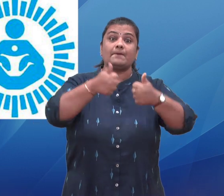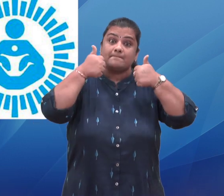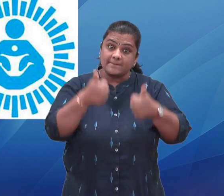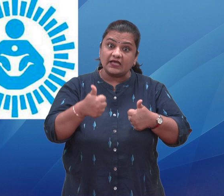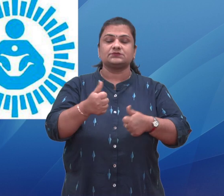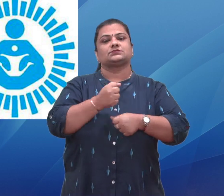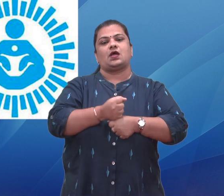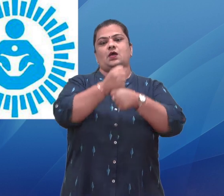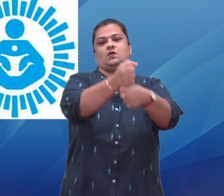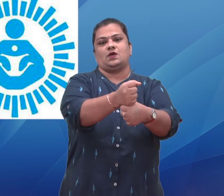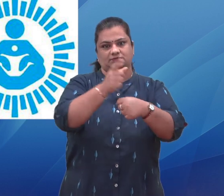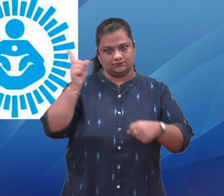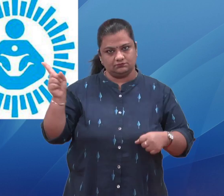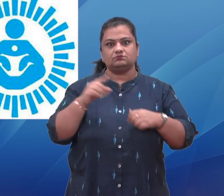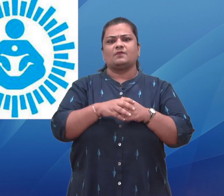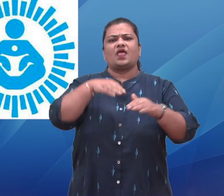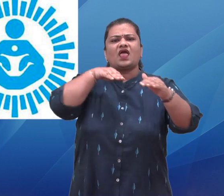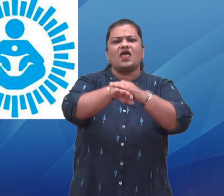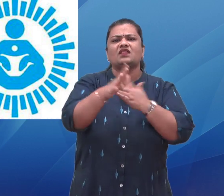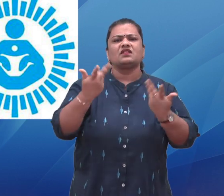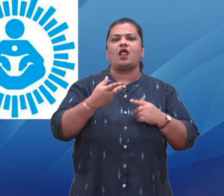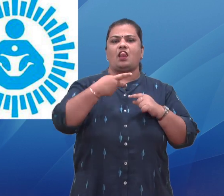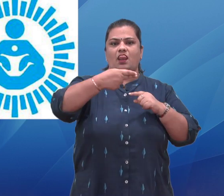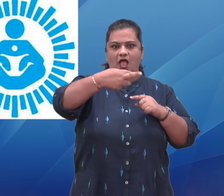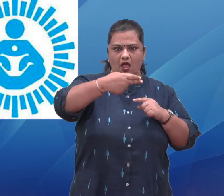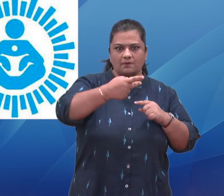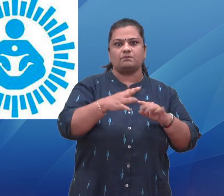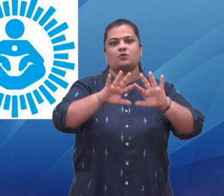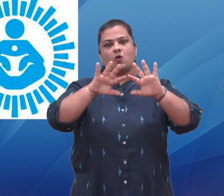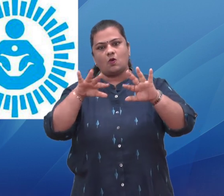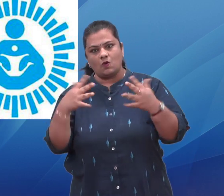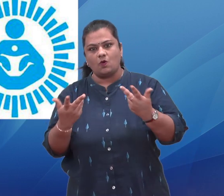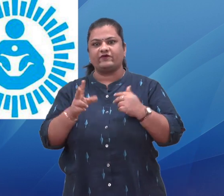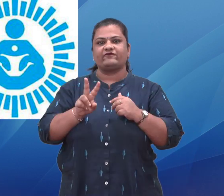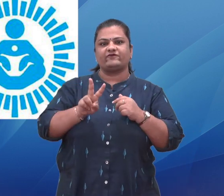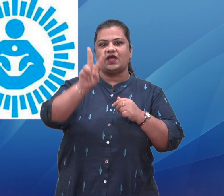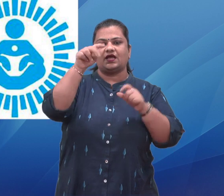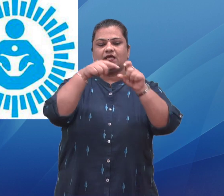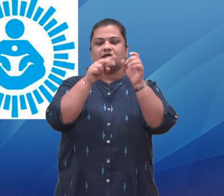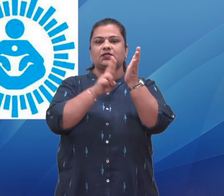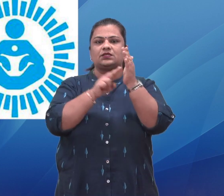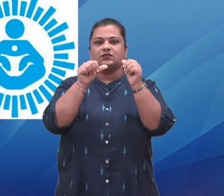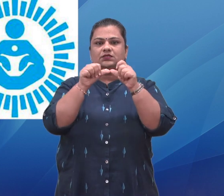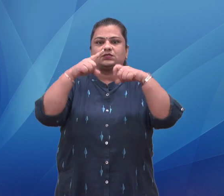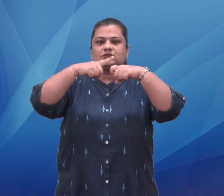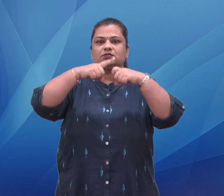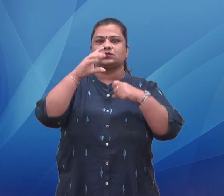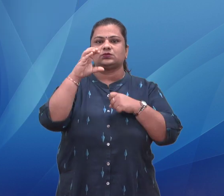ICDS and district levels. The adolescent clubs set up for the mental and physical development of adolescent girls will